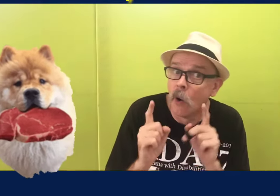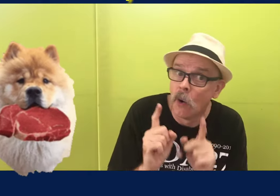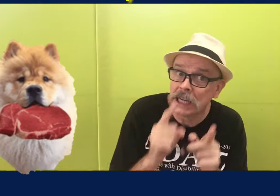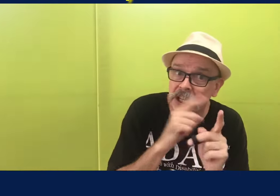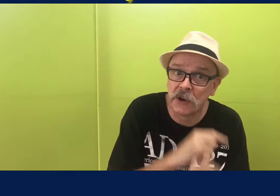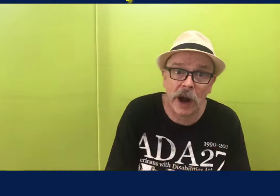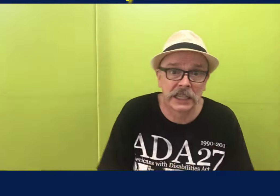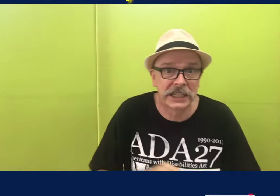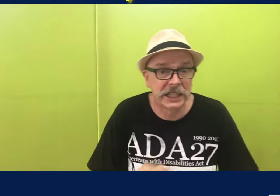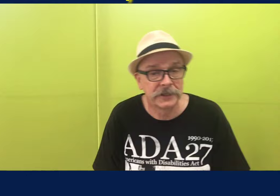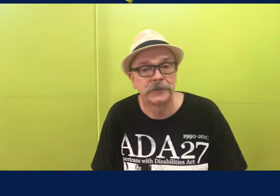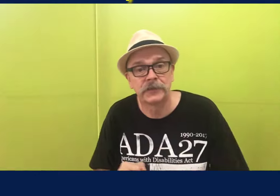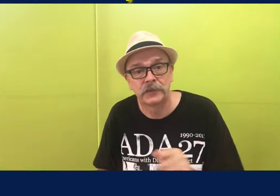What do you want?